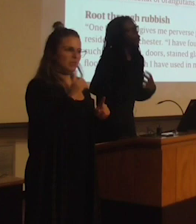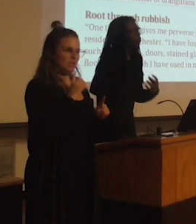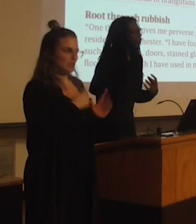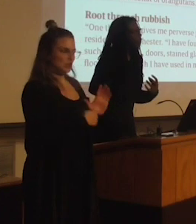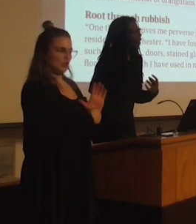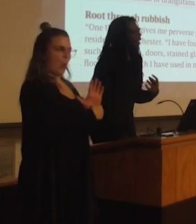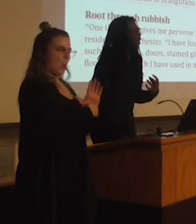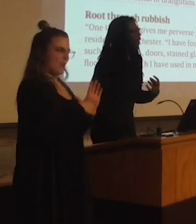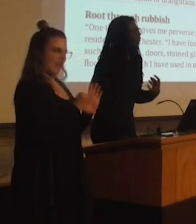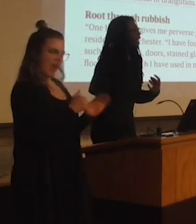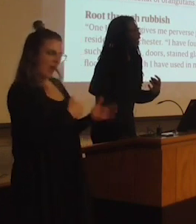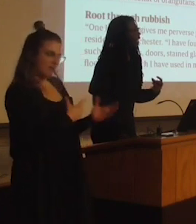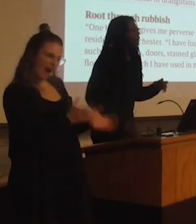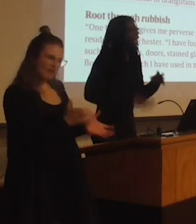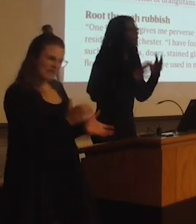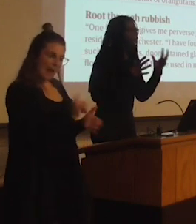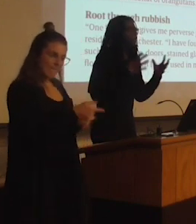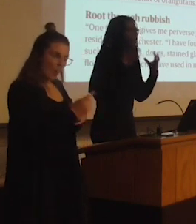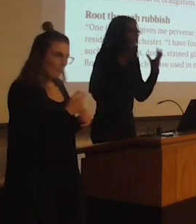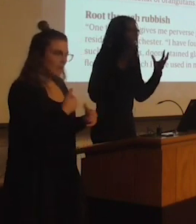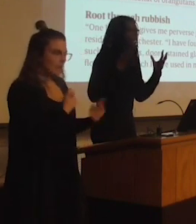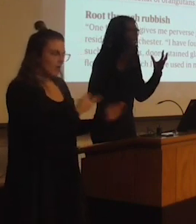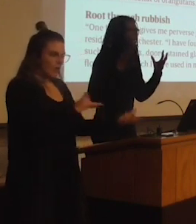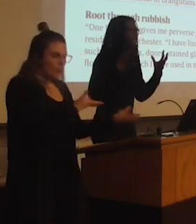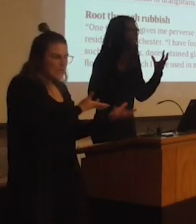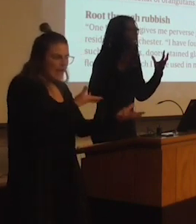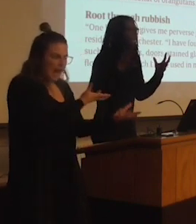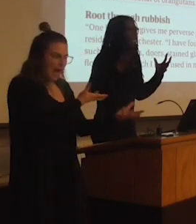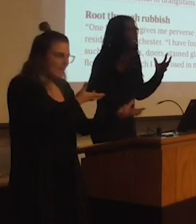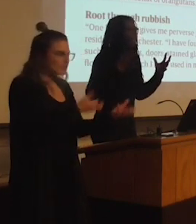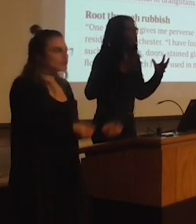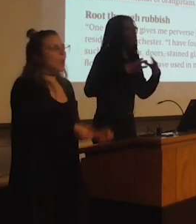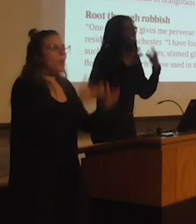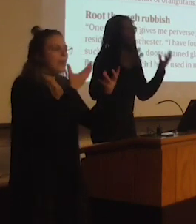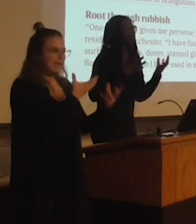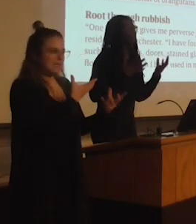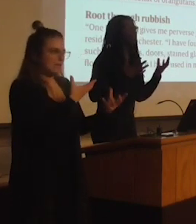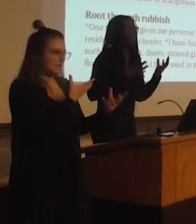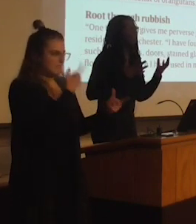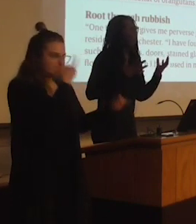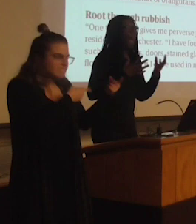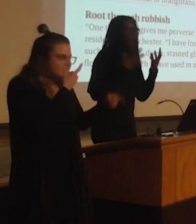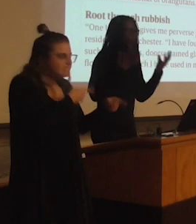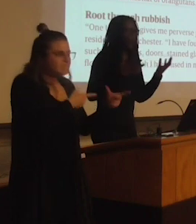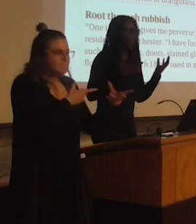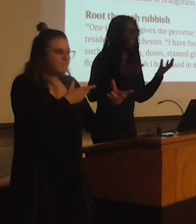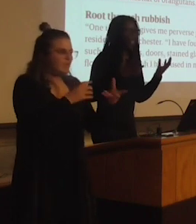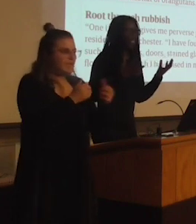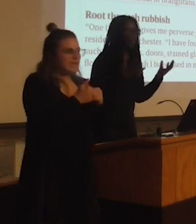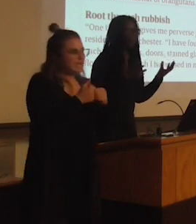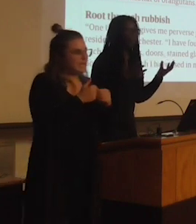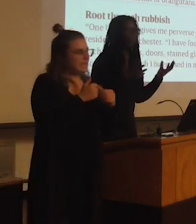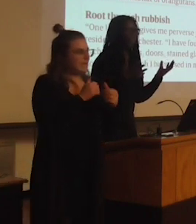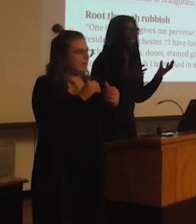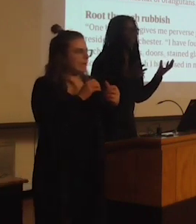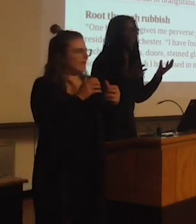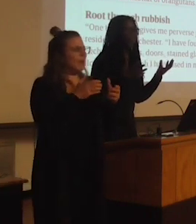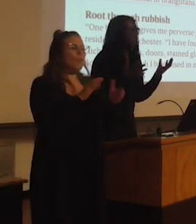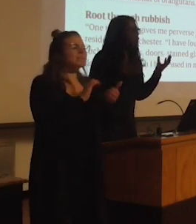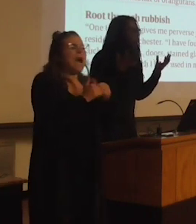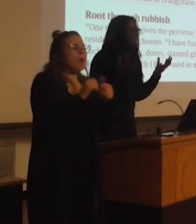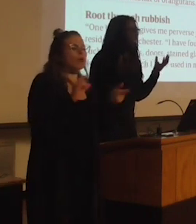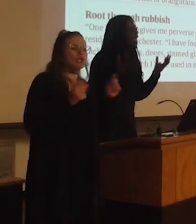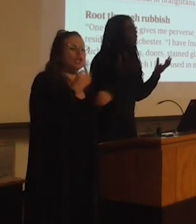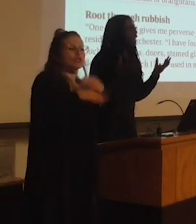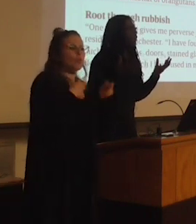what really illuminated in this moment for me was the fact that, like, we have so many platitudes in progressive circles about how we're going to change the world,